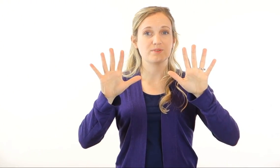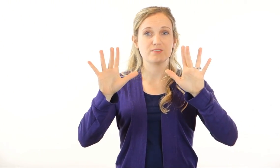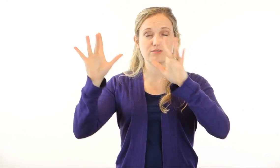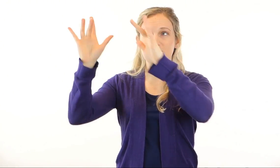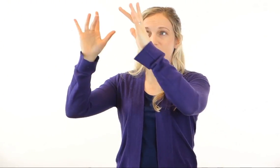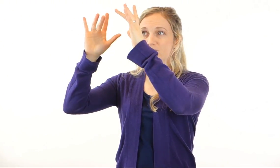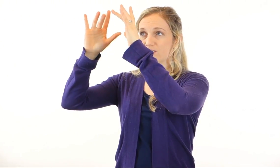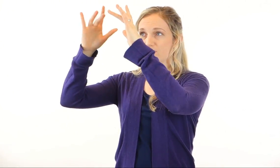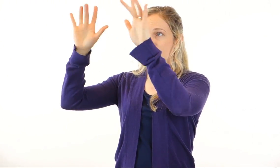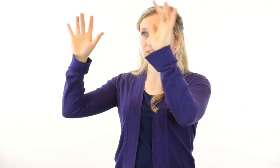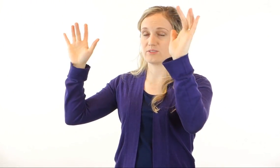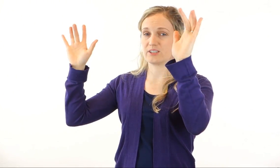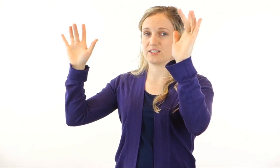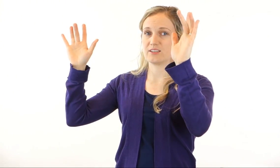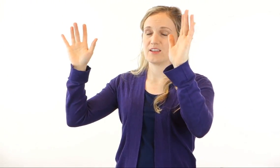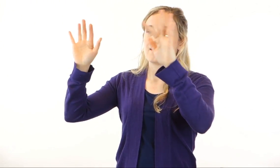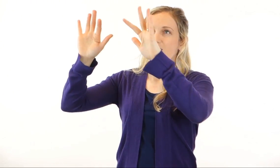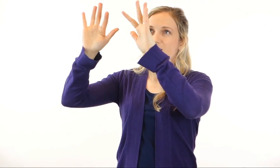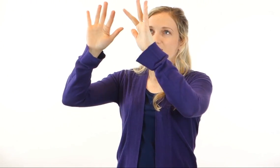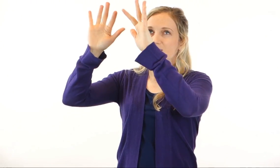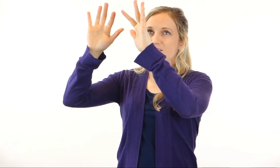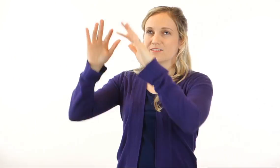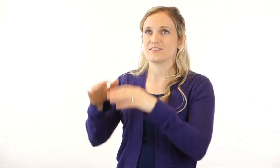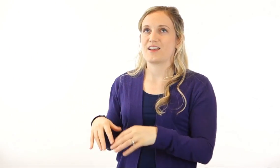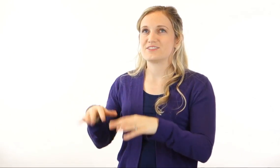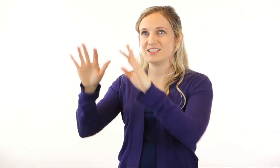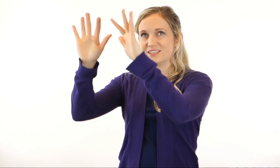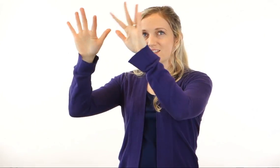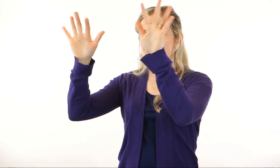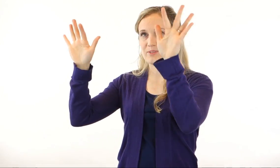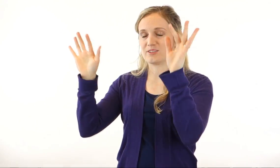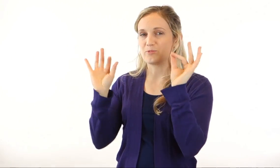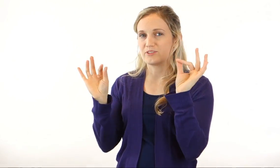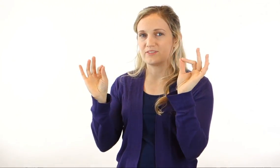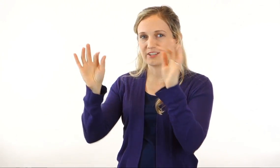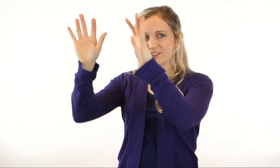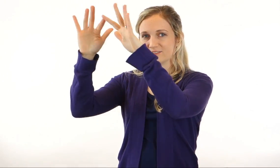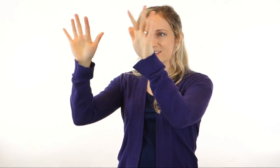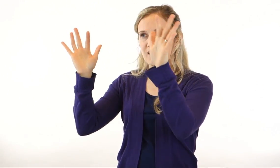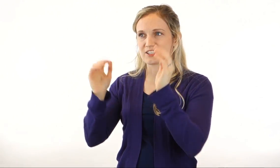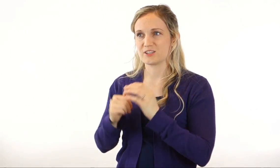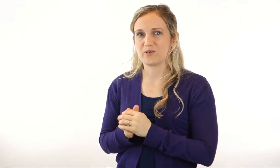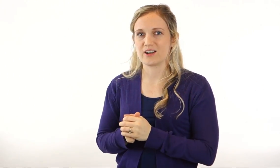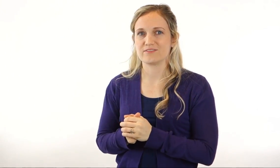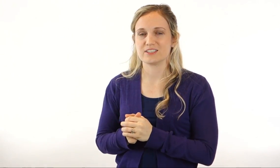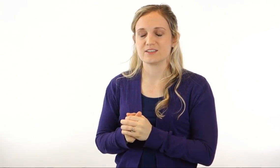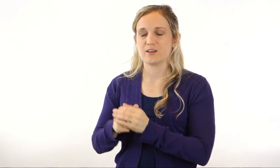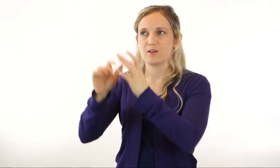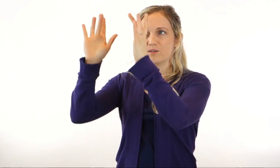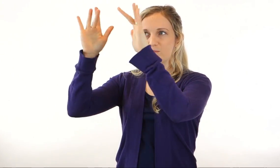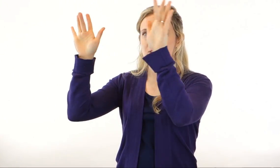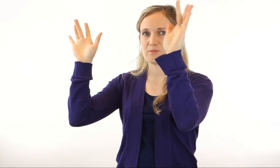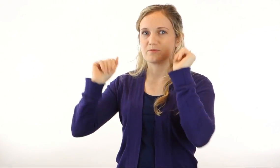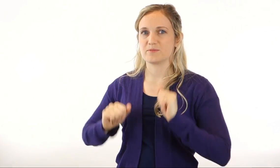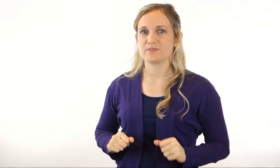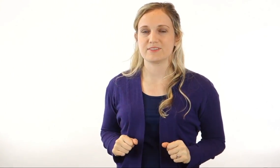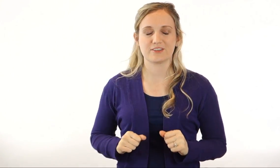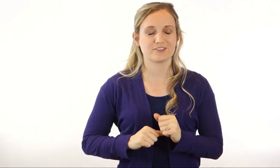but use your middle finger and glory. I've seen it done with your pointer finger, actually quite often. But it's supposed to be your middle finger.